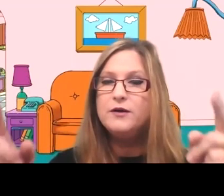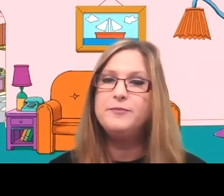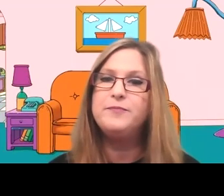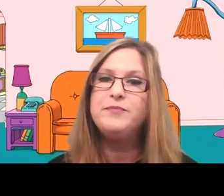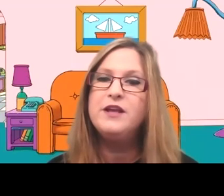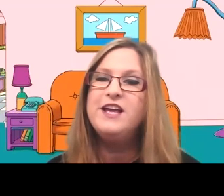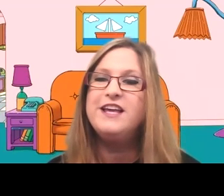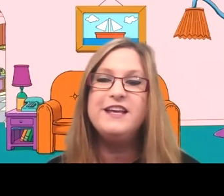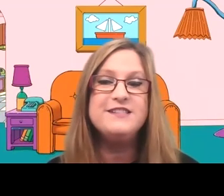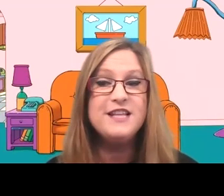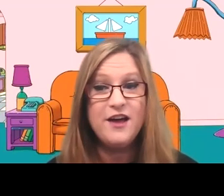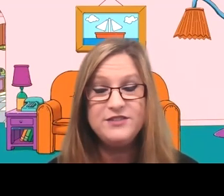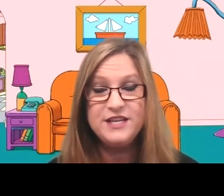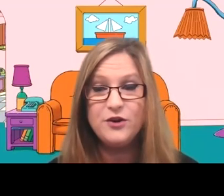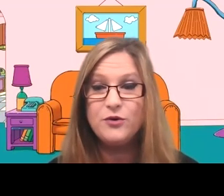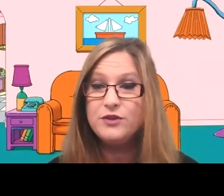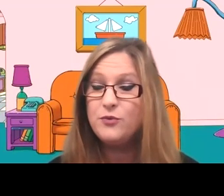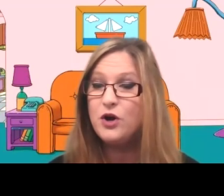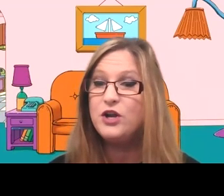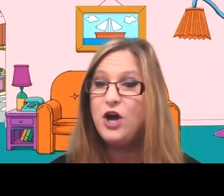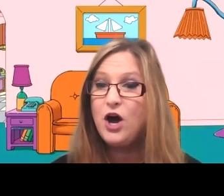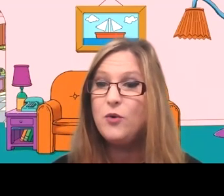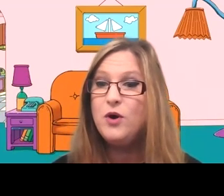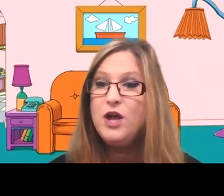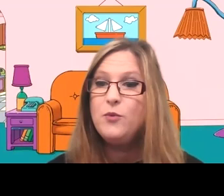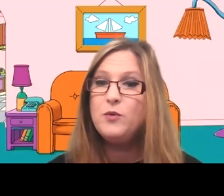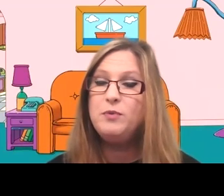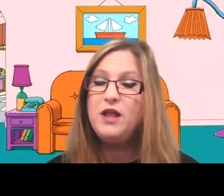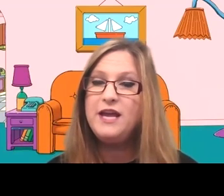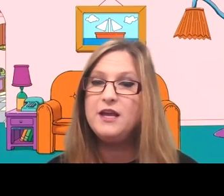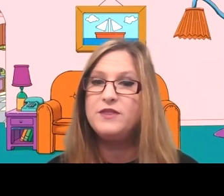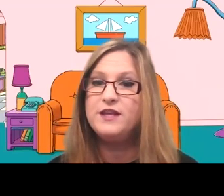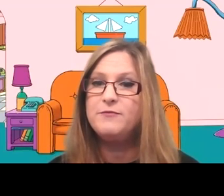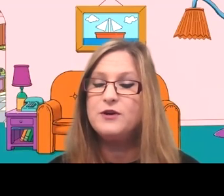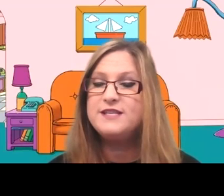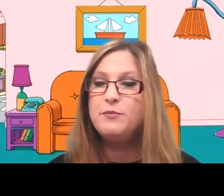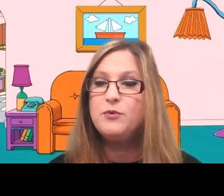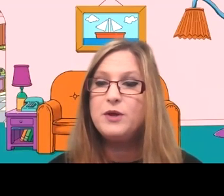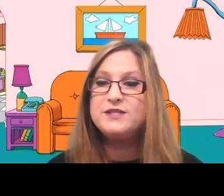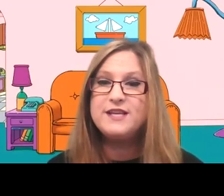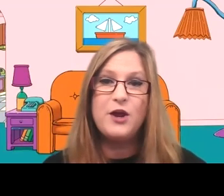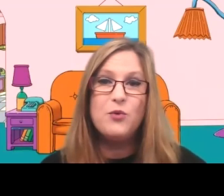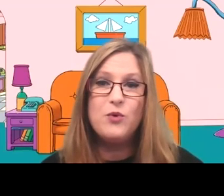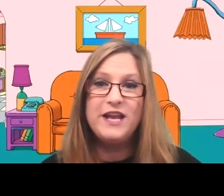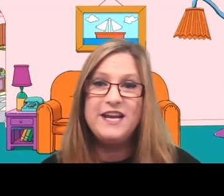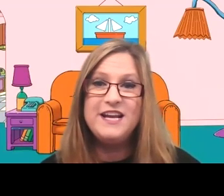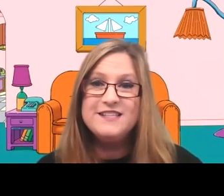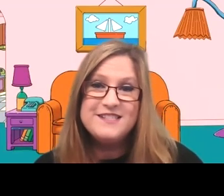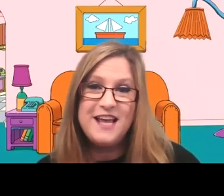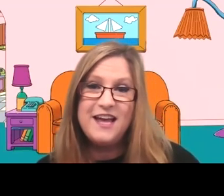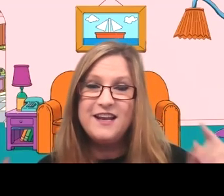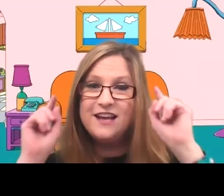Go. Kids love to hear the word go when we're playing with them. For example, we would say,